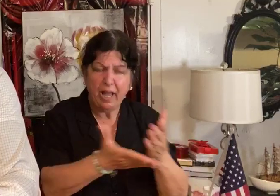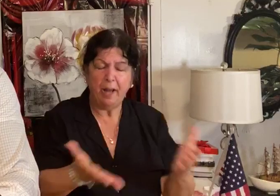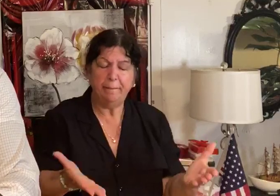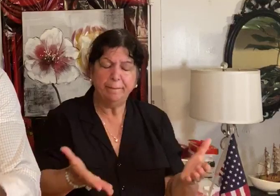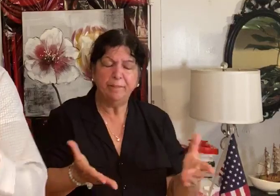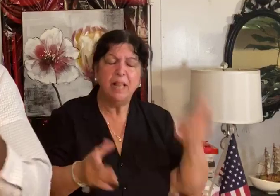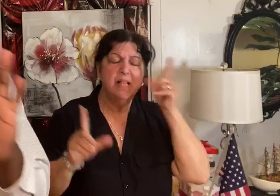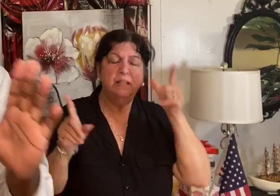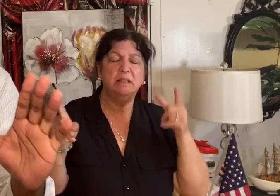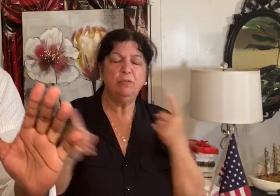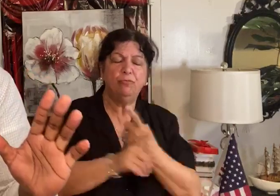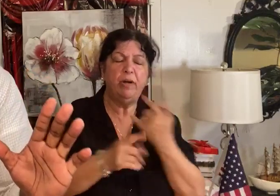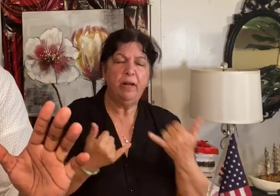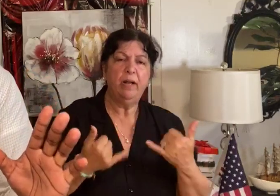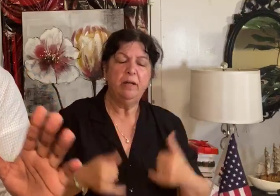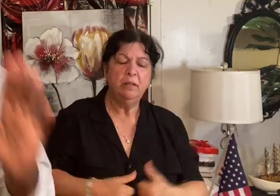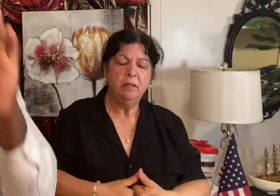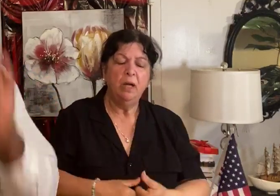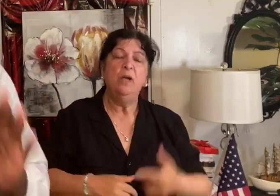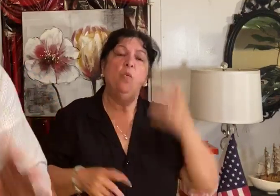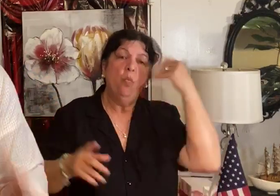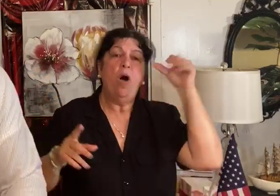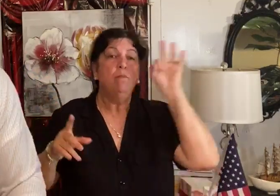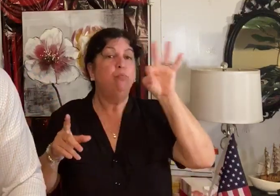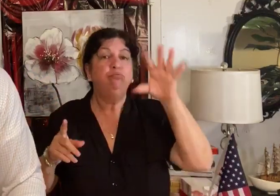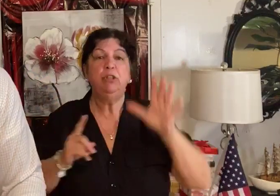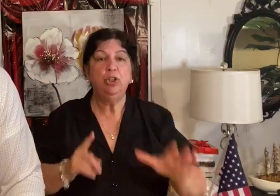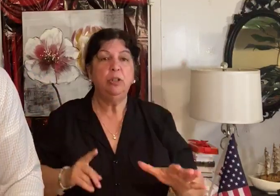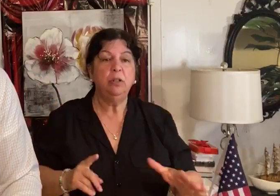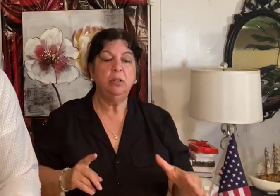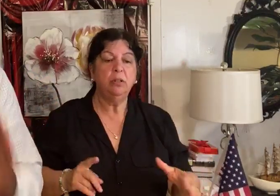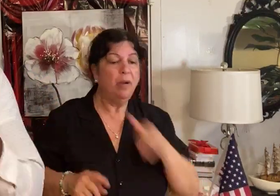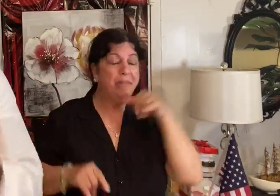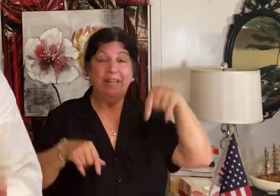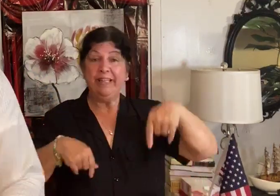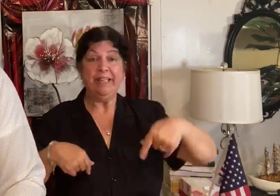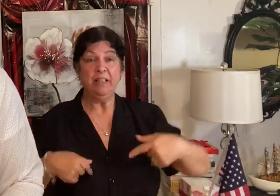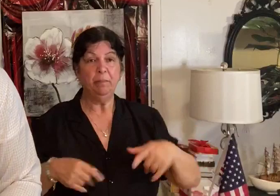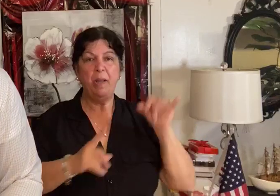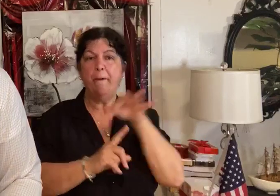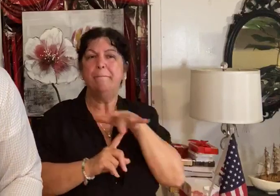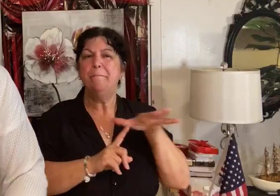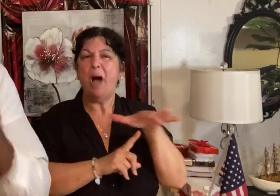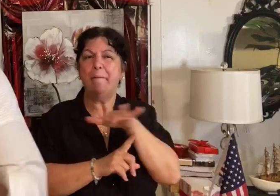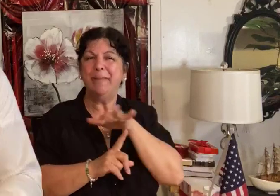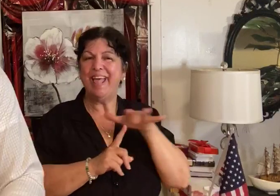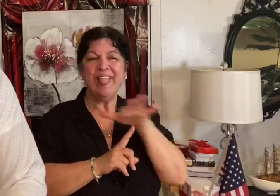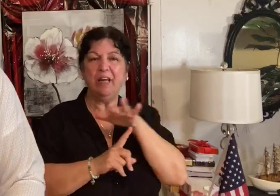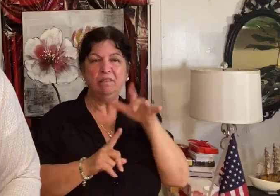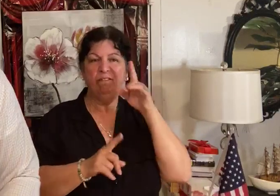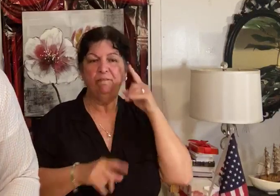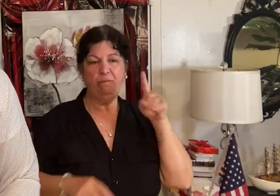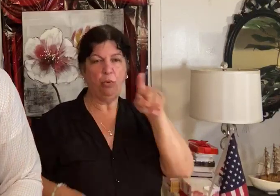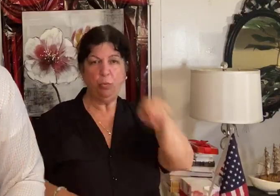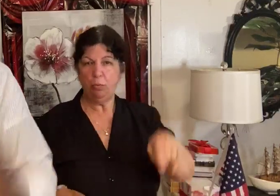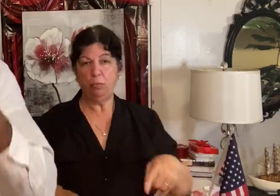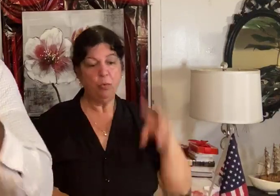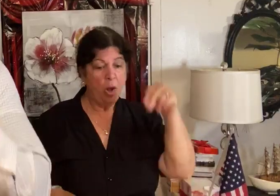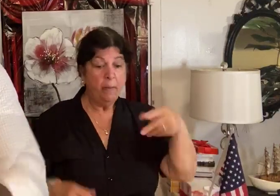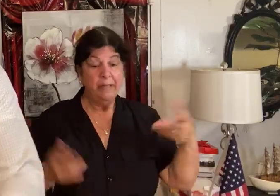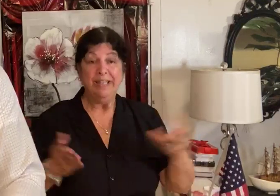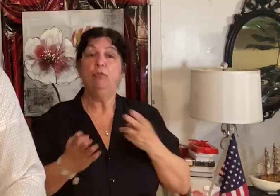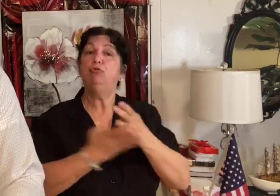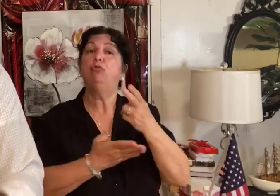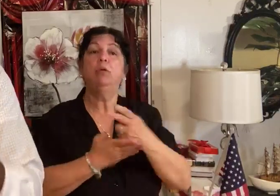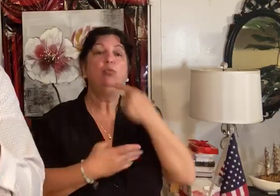me right now. And this is why I'm the preacher. I'm not here to be popular. I'm here to tell the truth. I'm